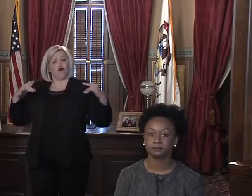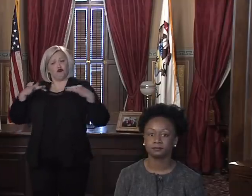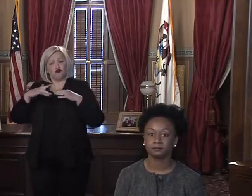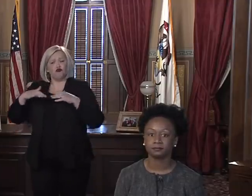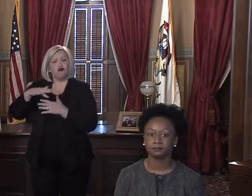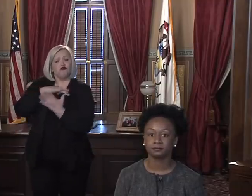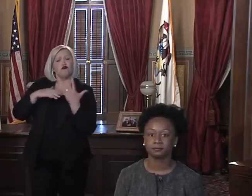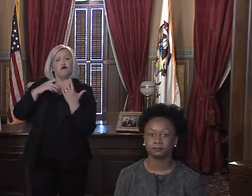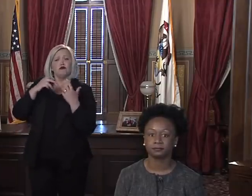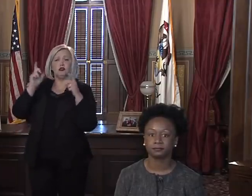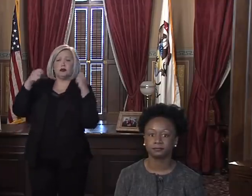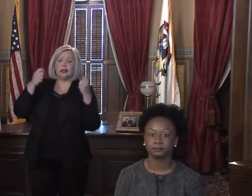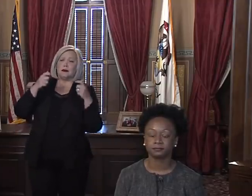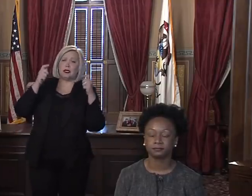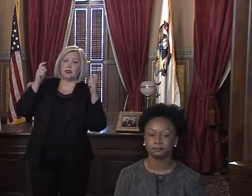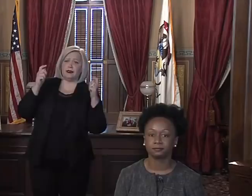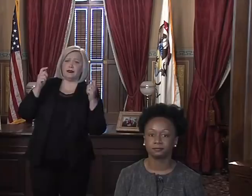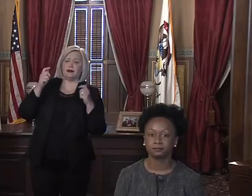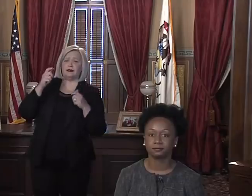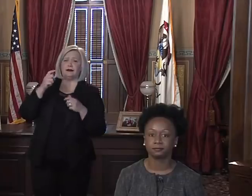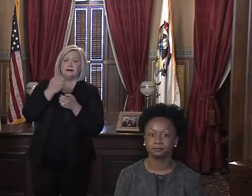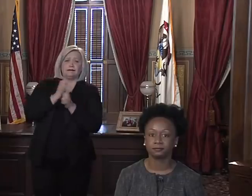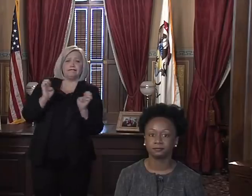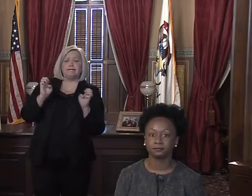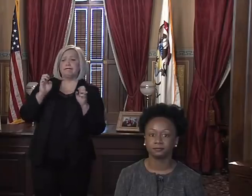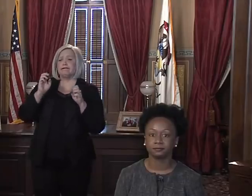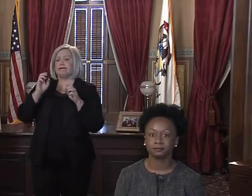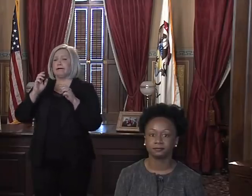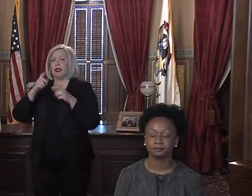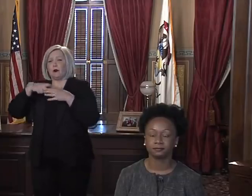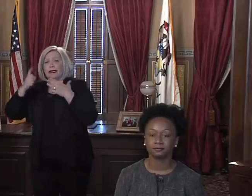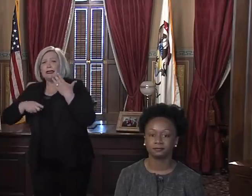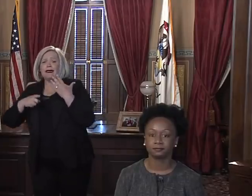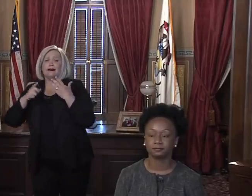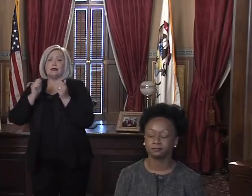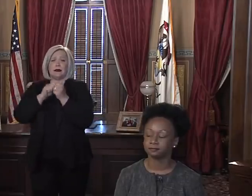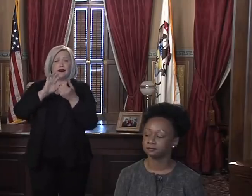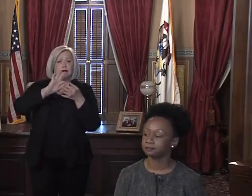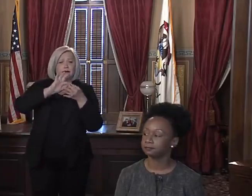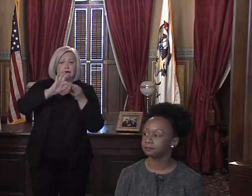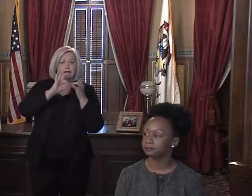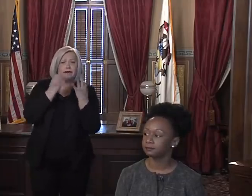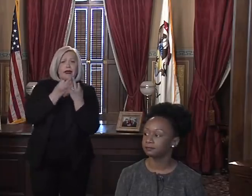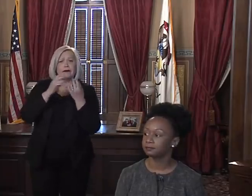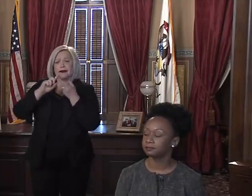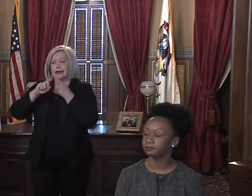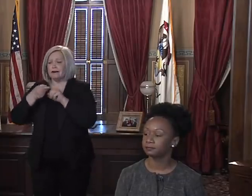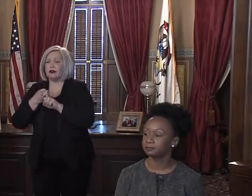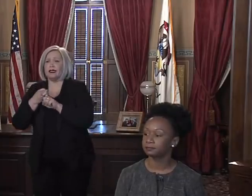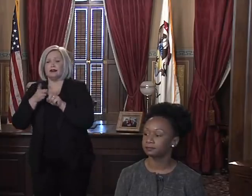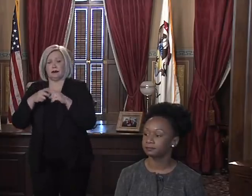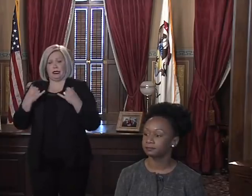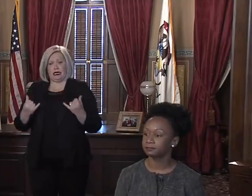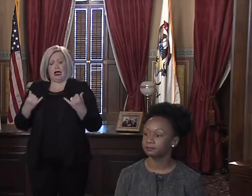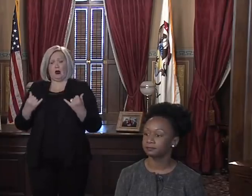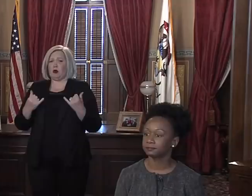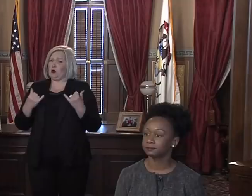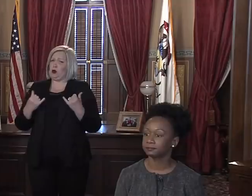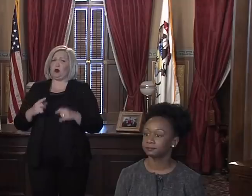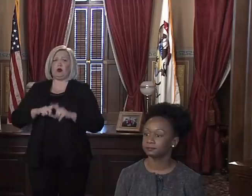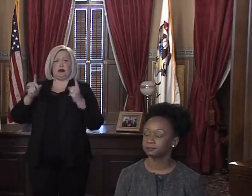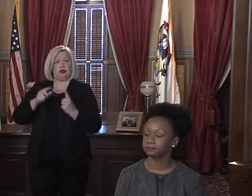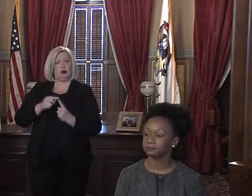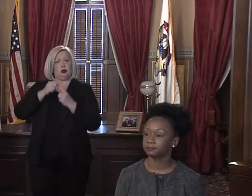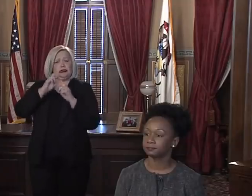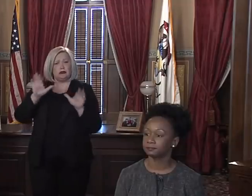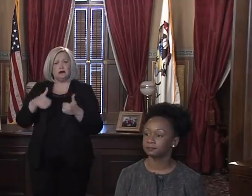holidays or weekends, for that matter, with family and friends, and that this is a unique and challenging time. I hope that